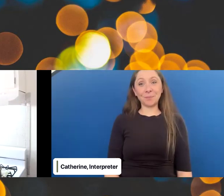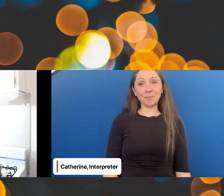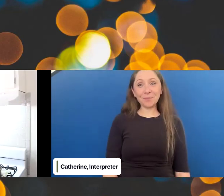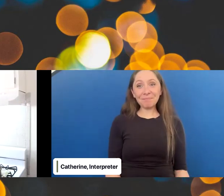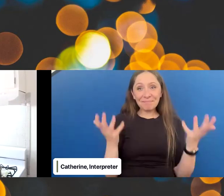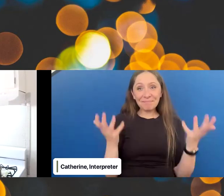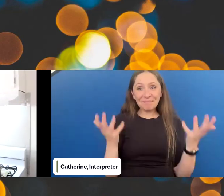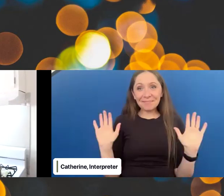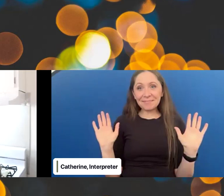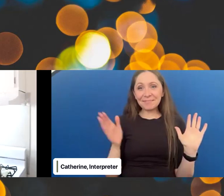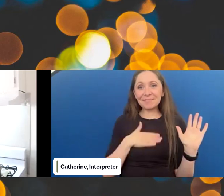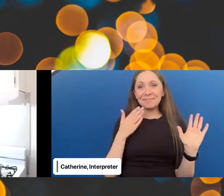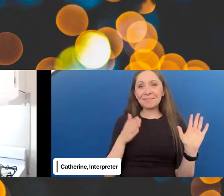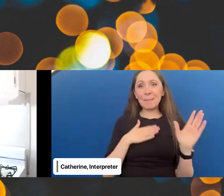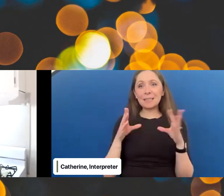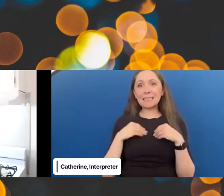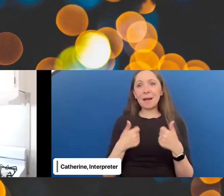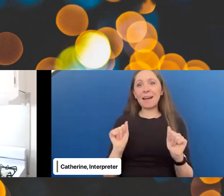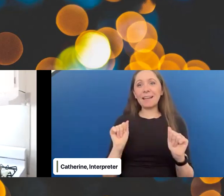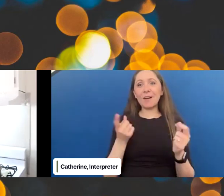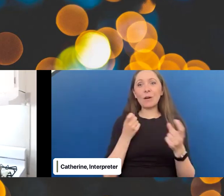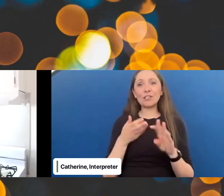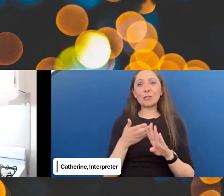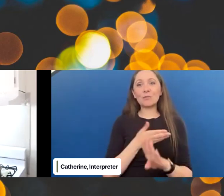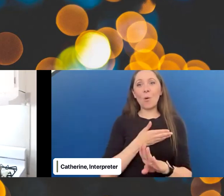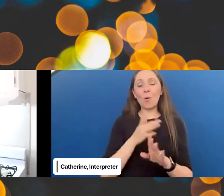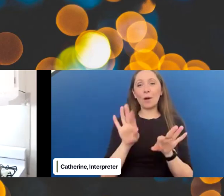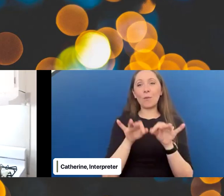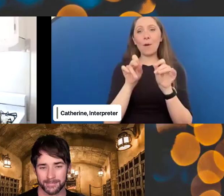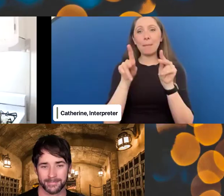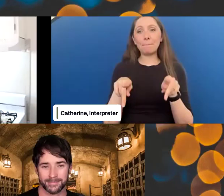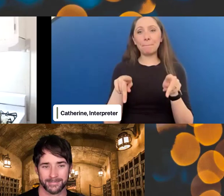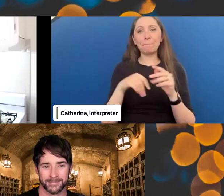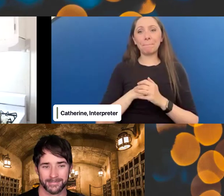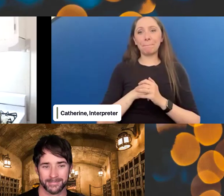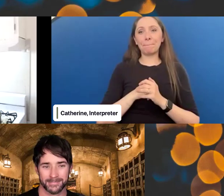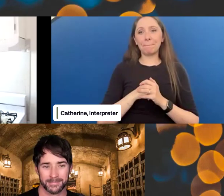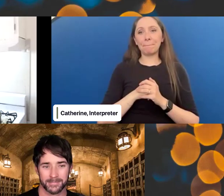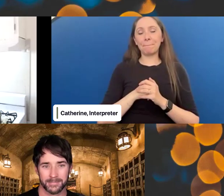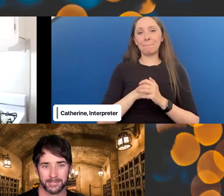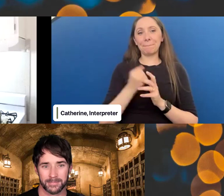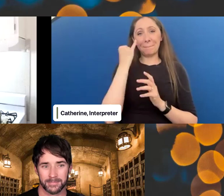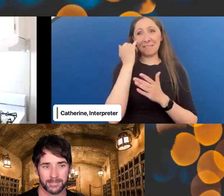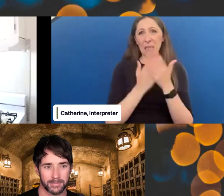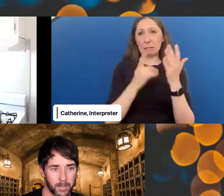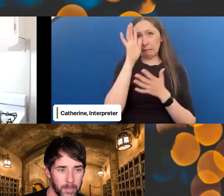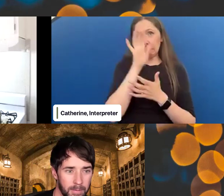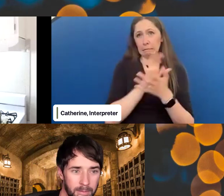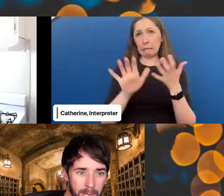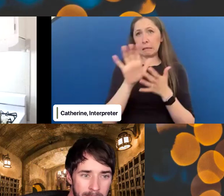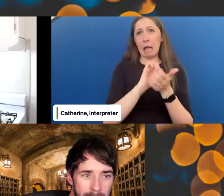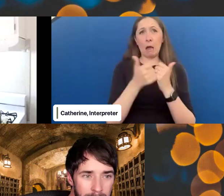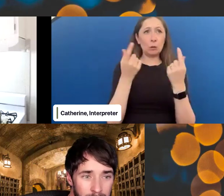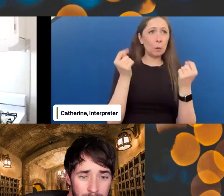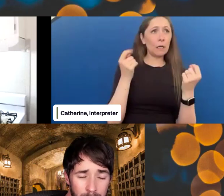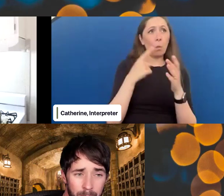That's it. I'm happy to take any questions before we wrap it all up. If somebody's confused about how to do this or